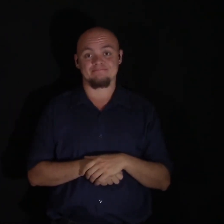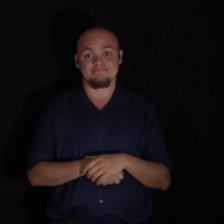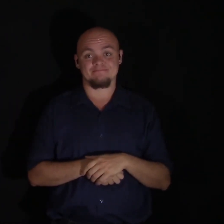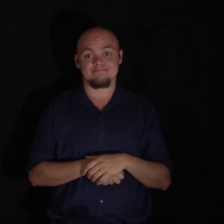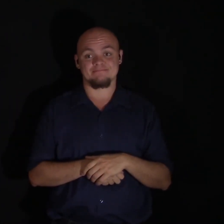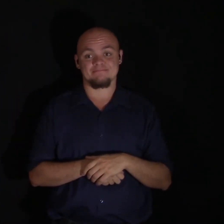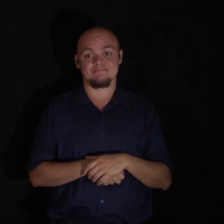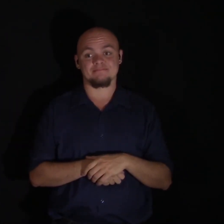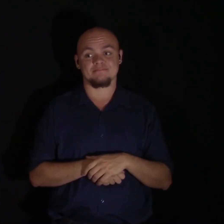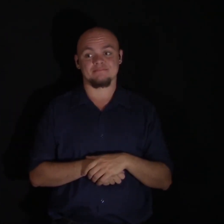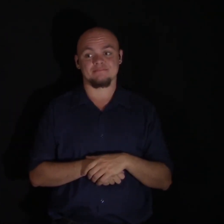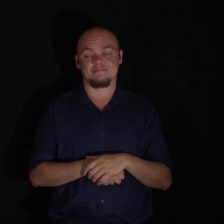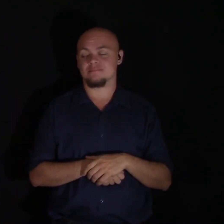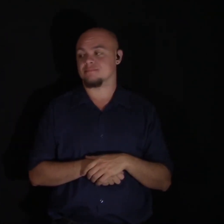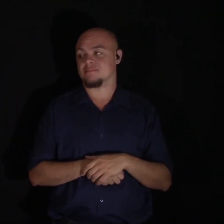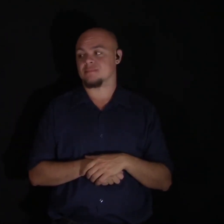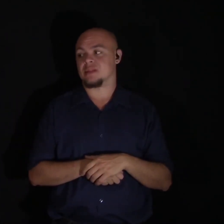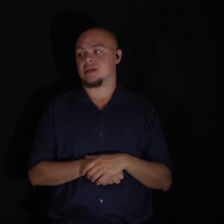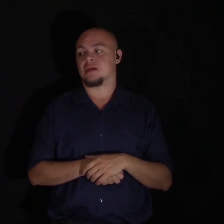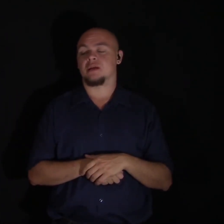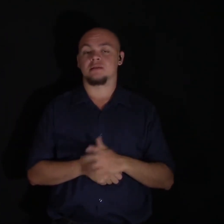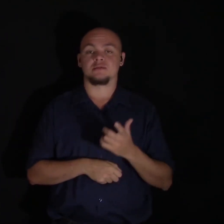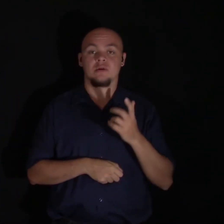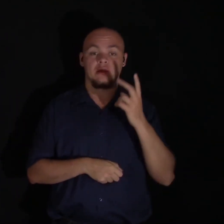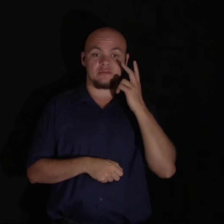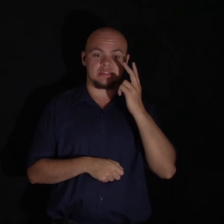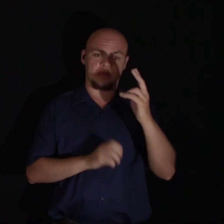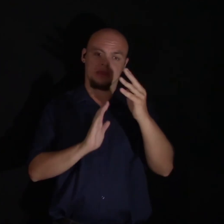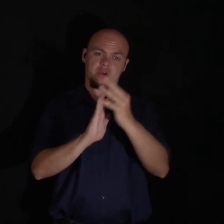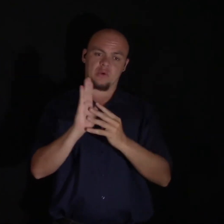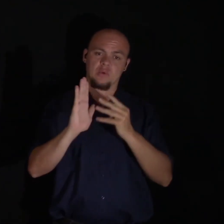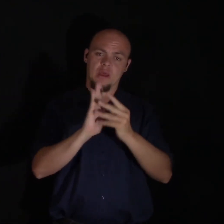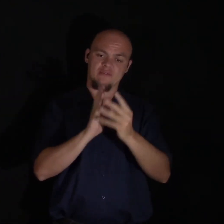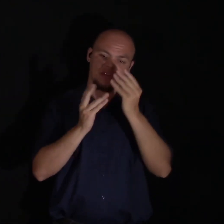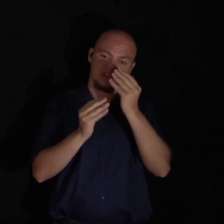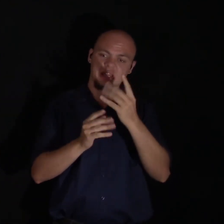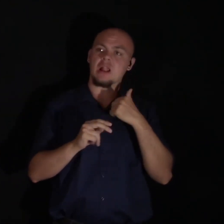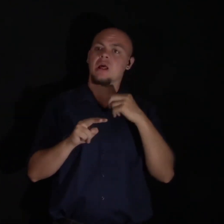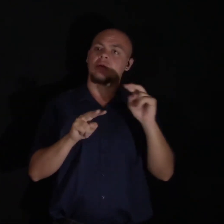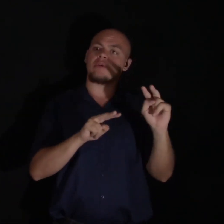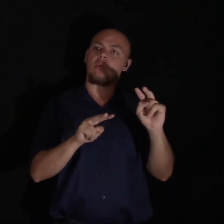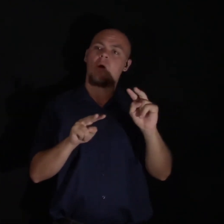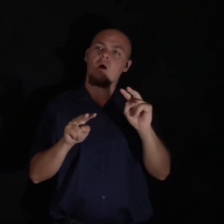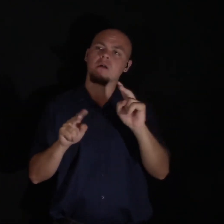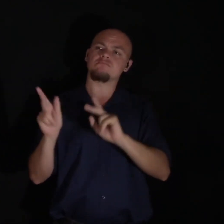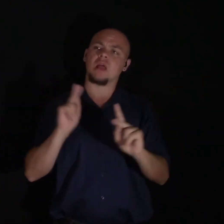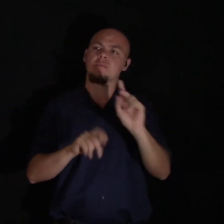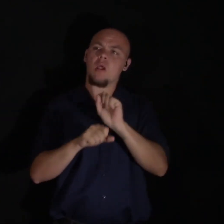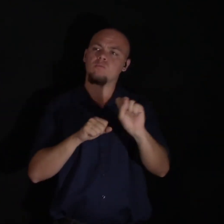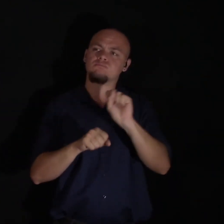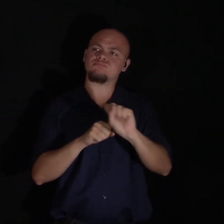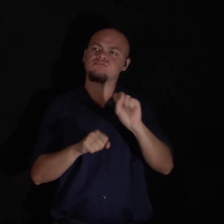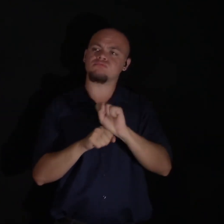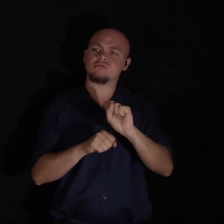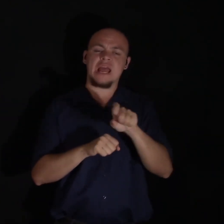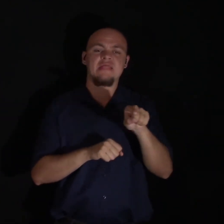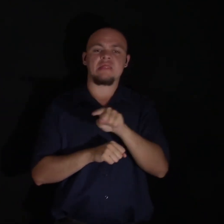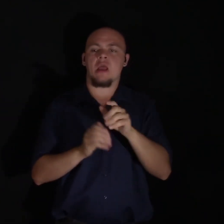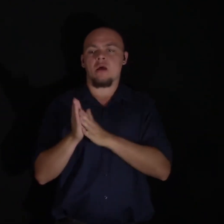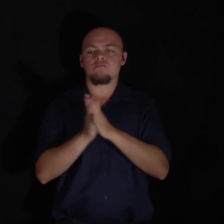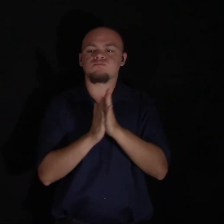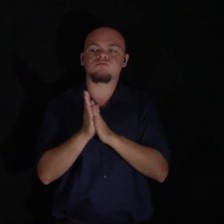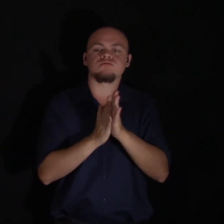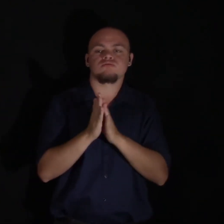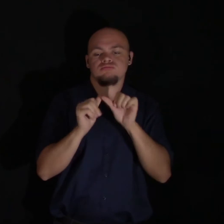All right? So now I've seen this graph, I'm seeing this data, I'm on the ground, I'm watching all of these people work, and these guys are so hungry. They